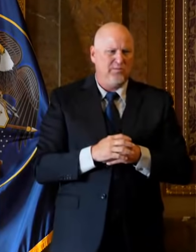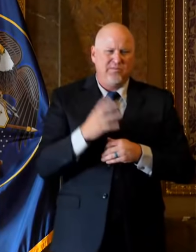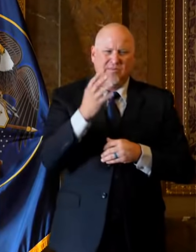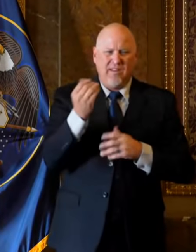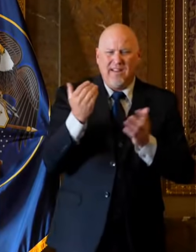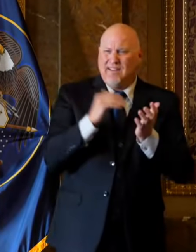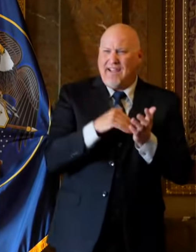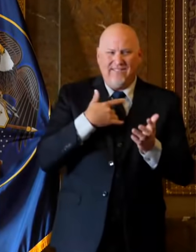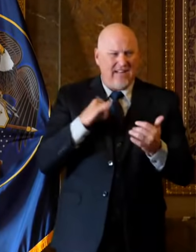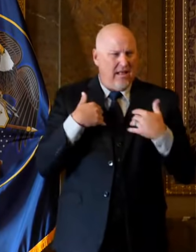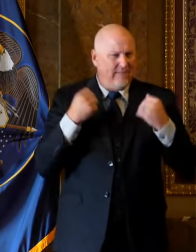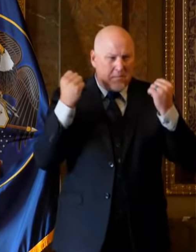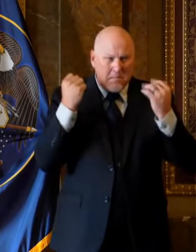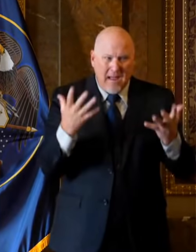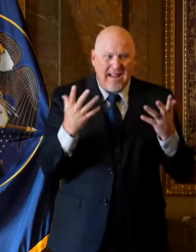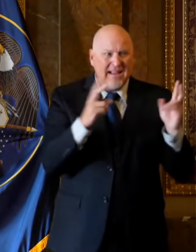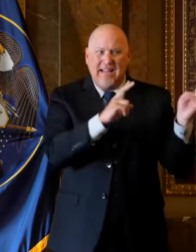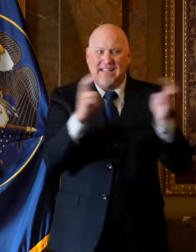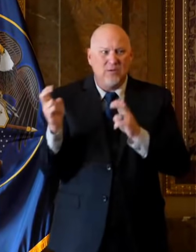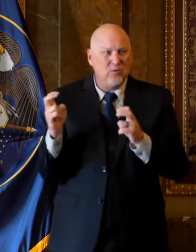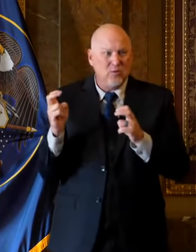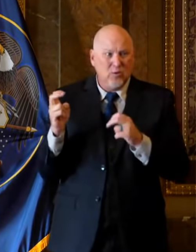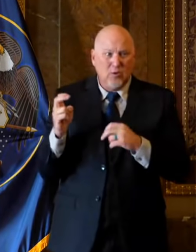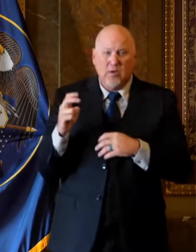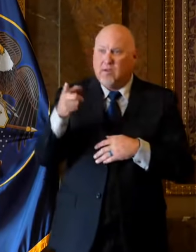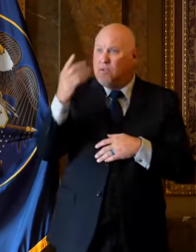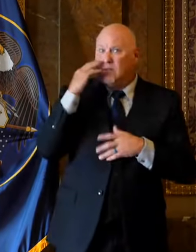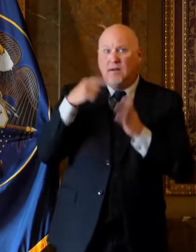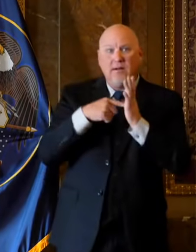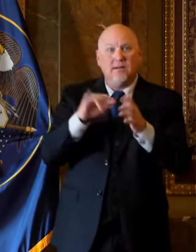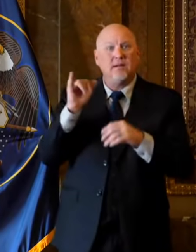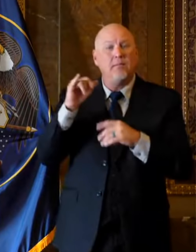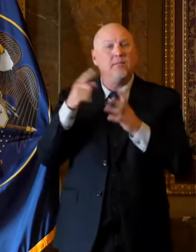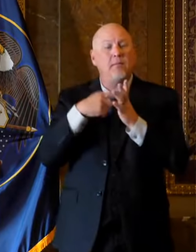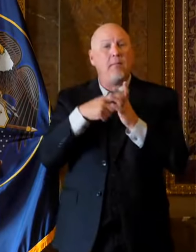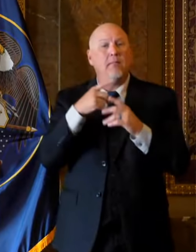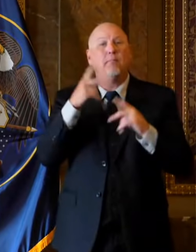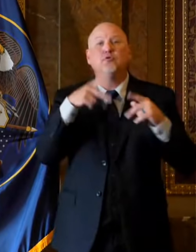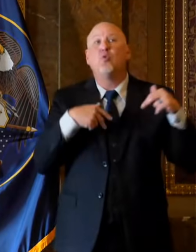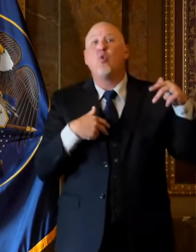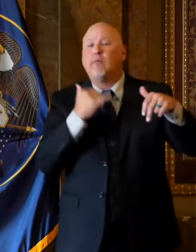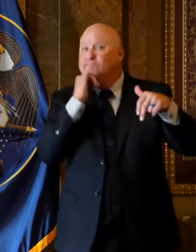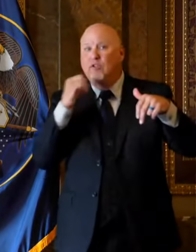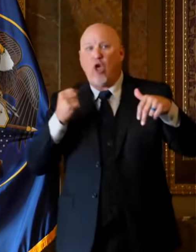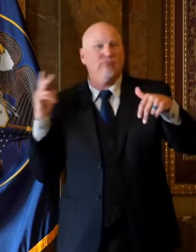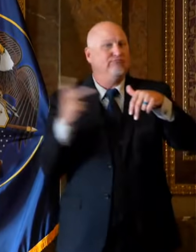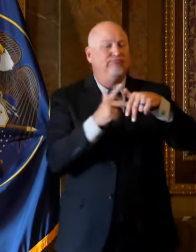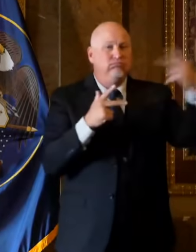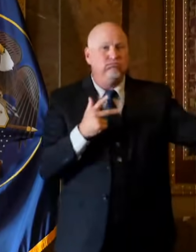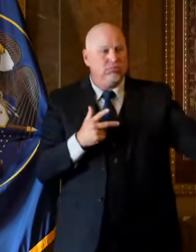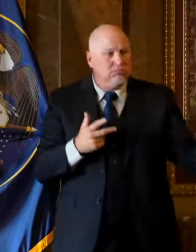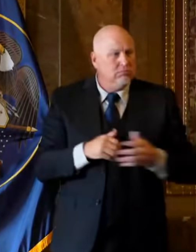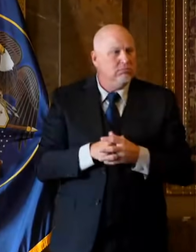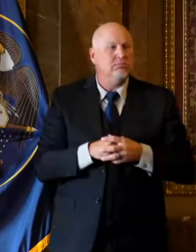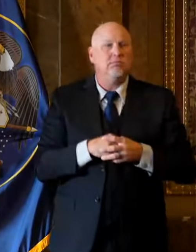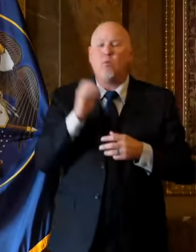Every single one of us rely on a high-functioning healthcare system. Utah has one of the very best in the country.